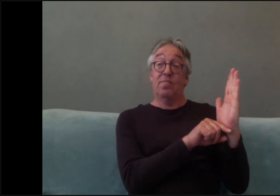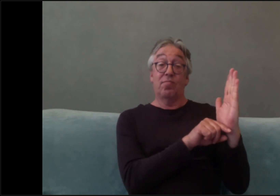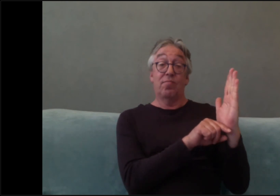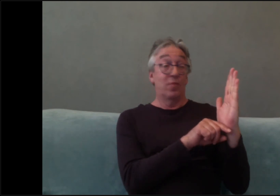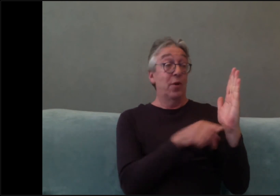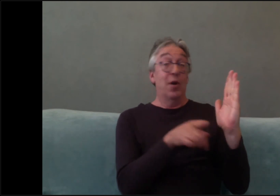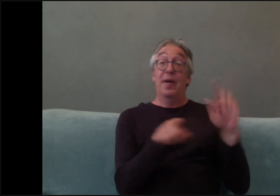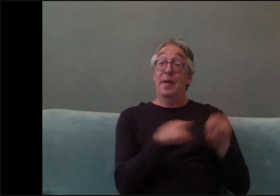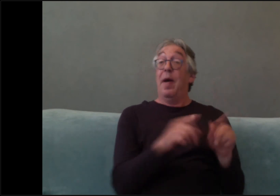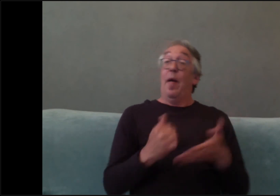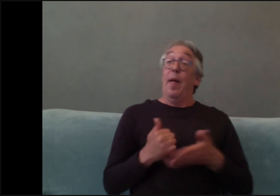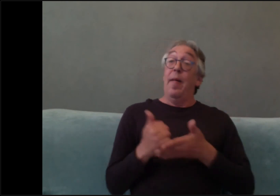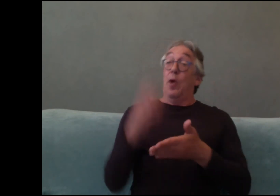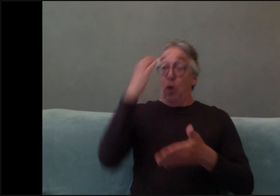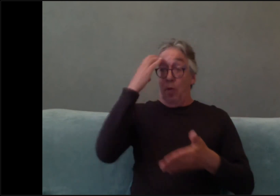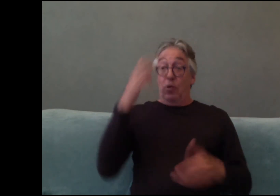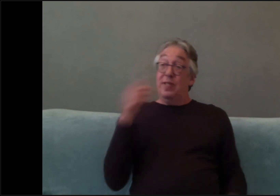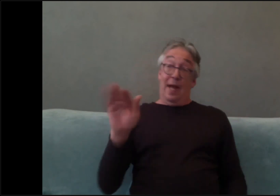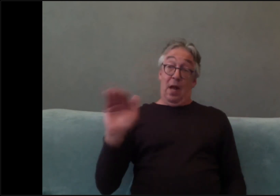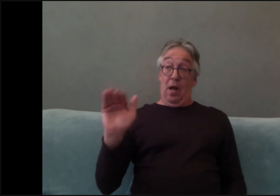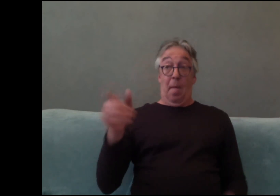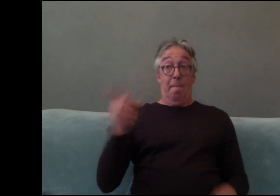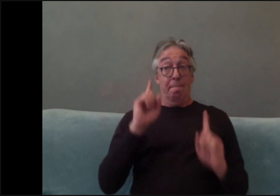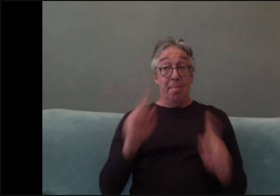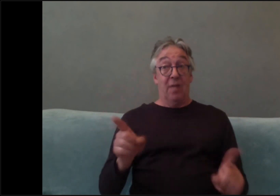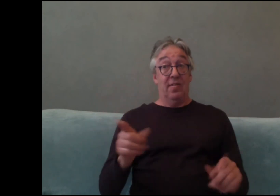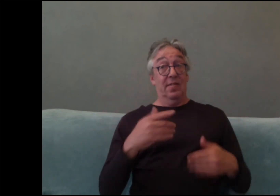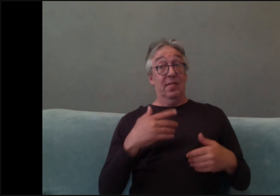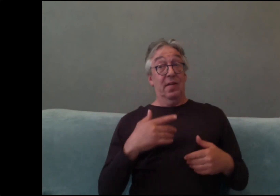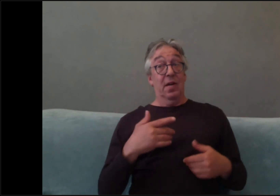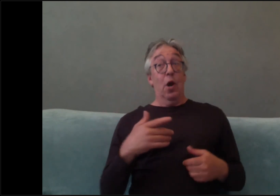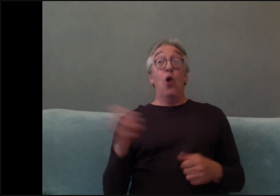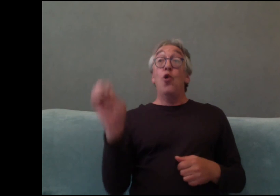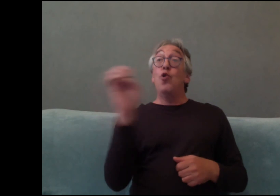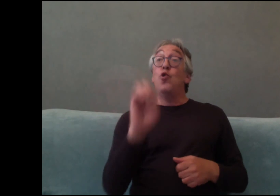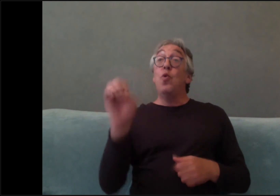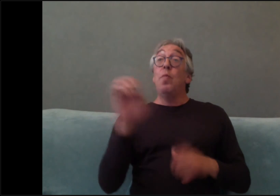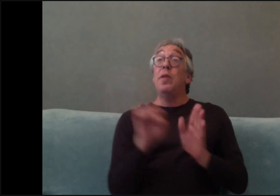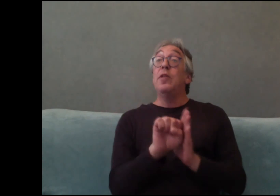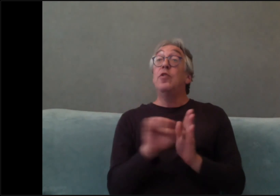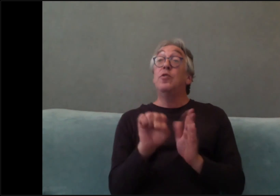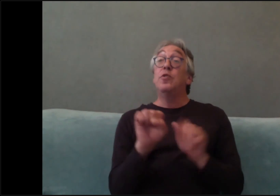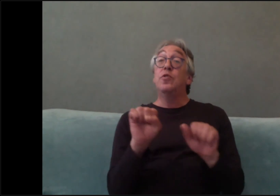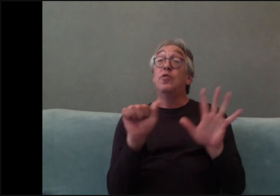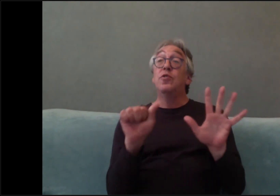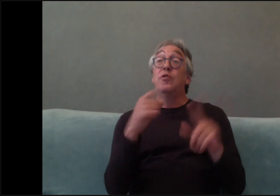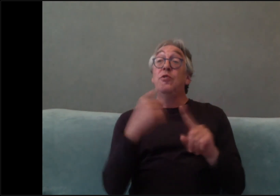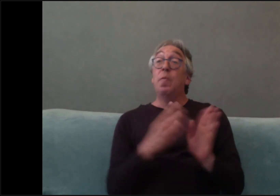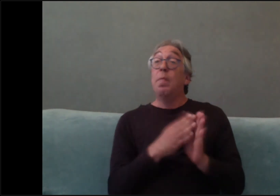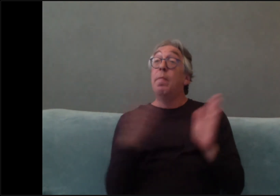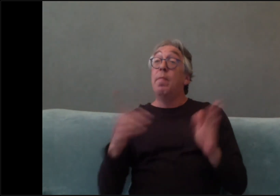society in all relevant steps in the European semester process. Here we have